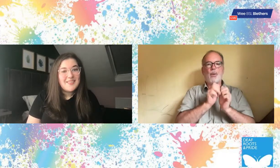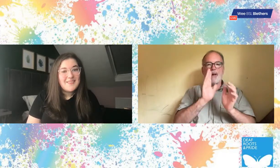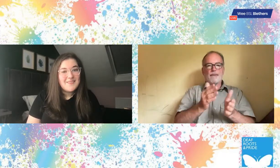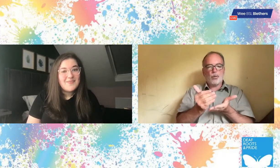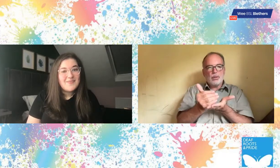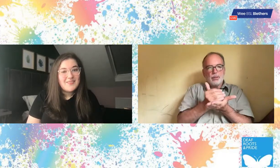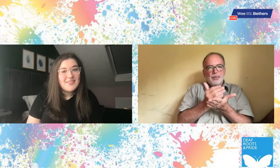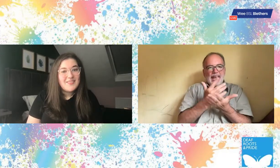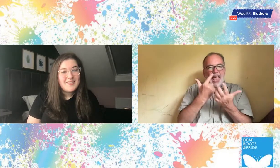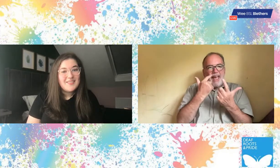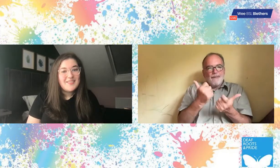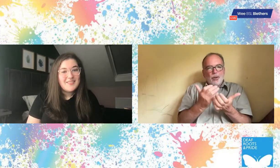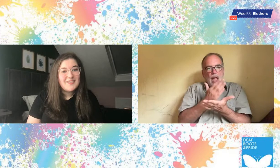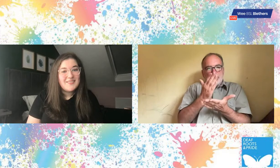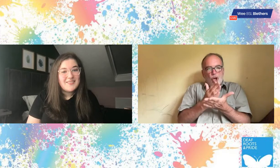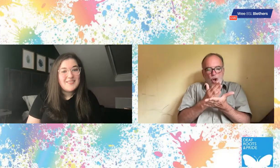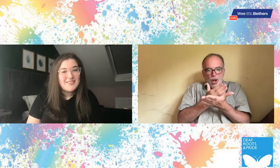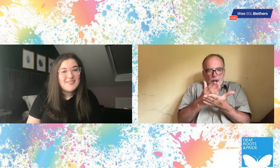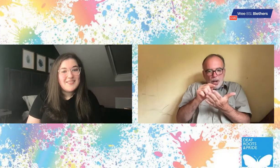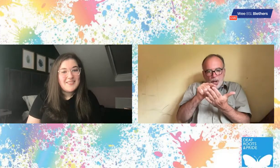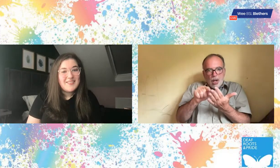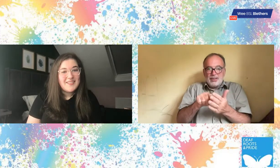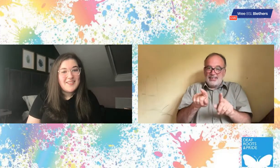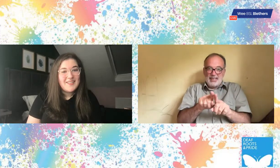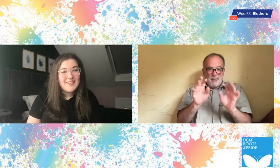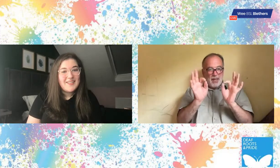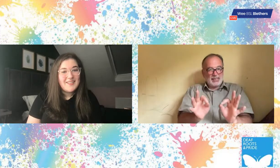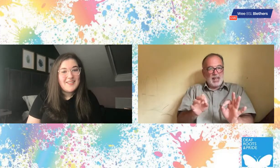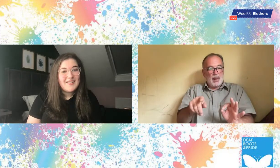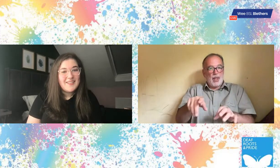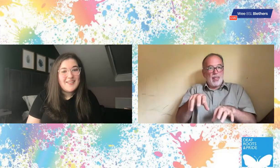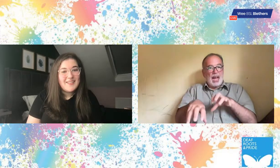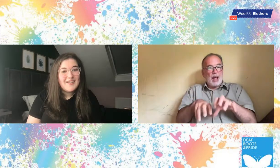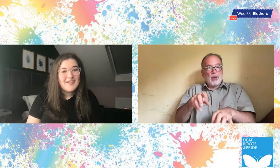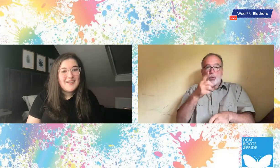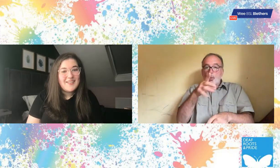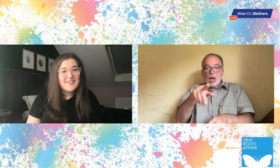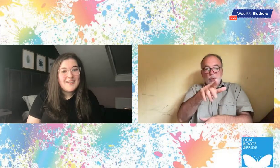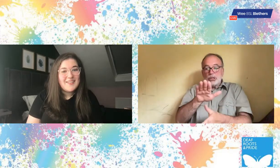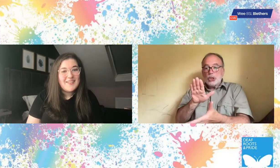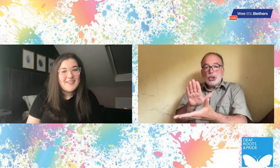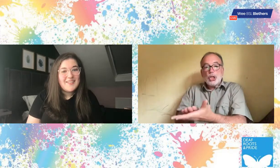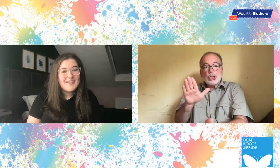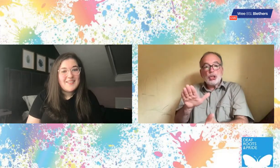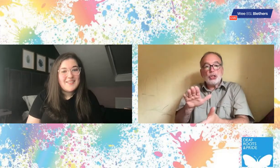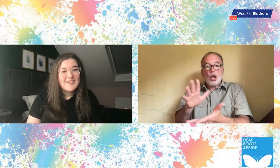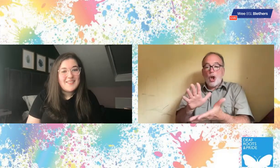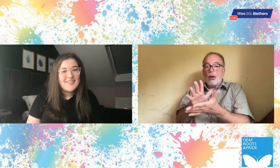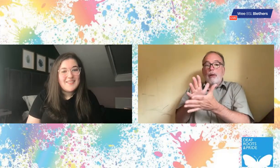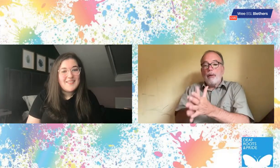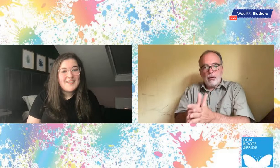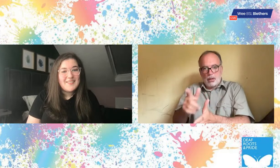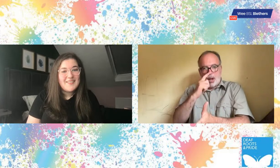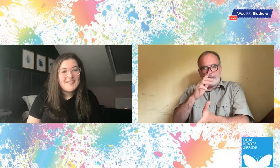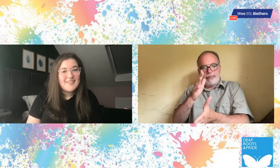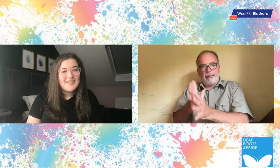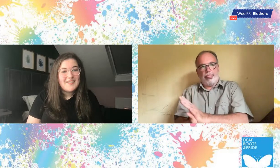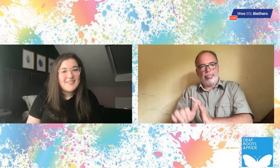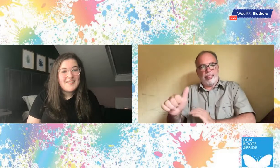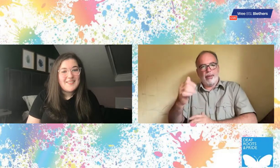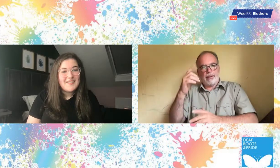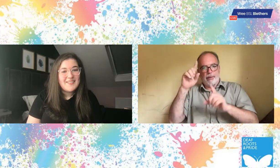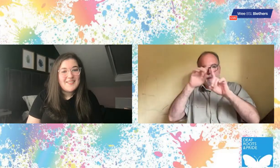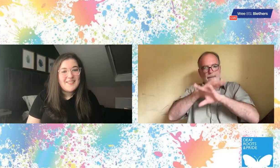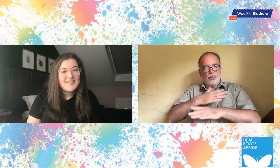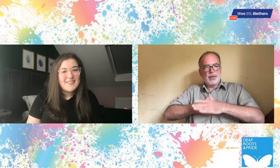like an imprint, like a kind of stamp. So you have to be really careful to make sure that that imprint is absolutely right. So